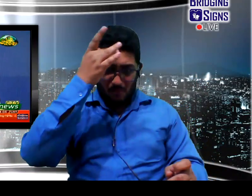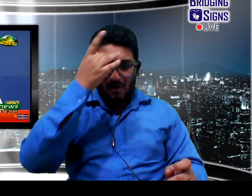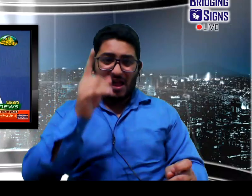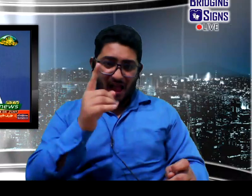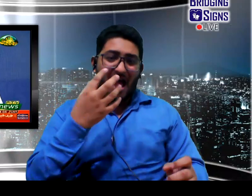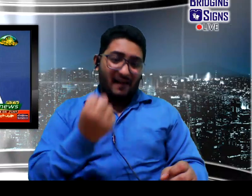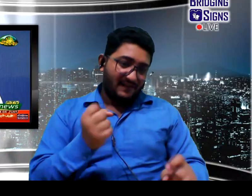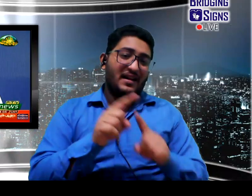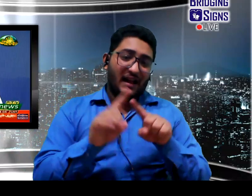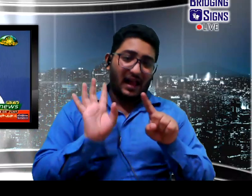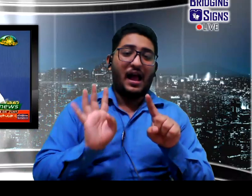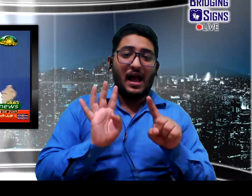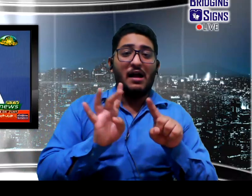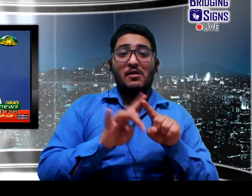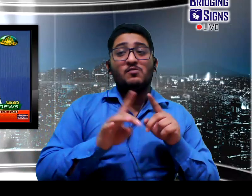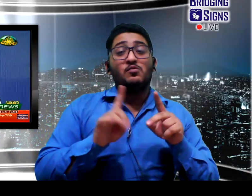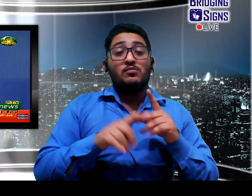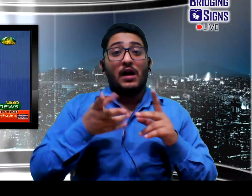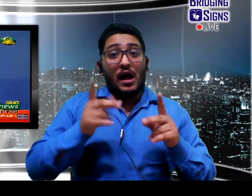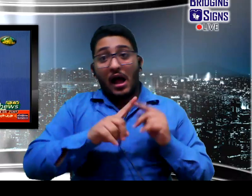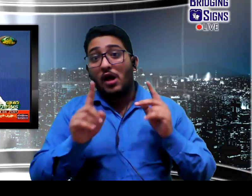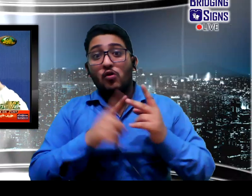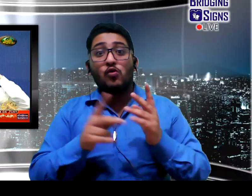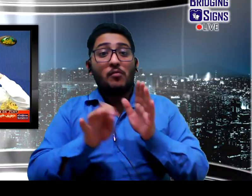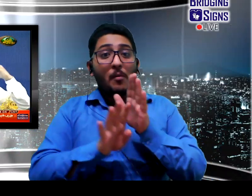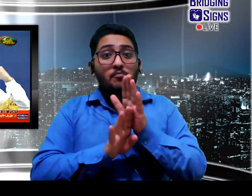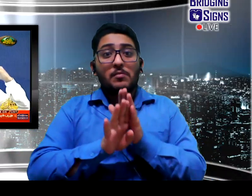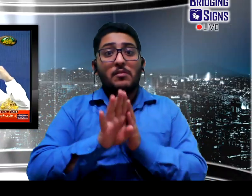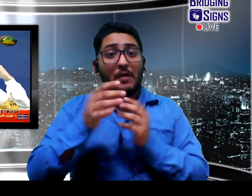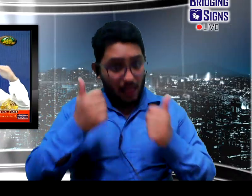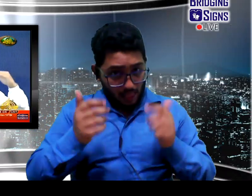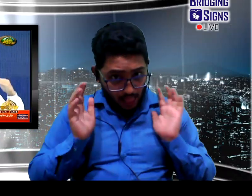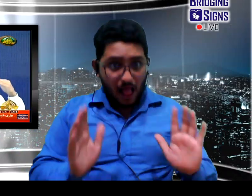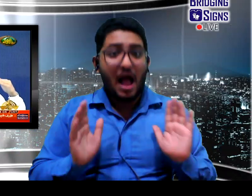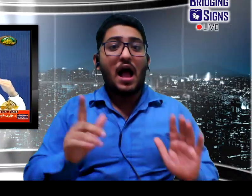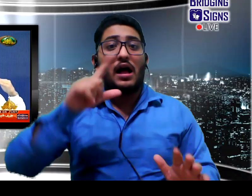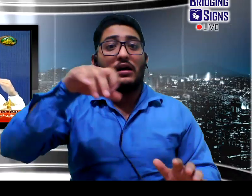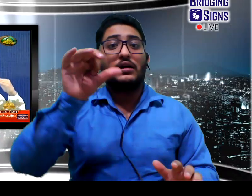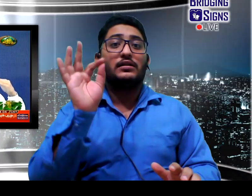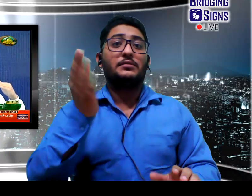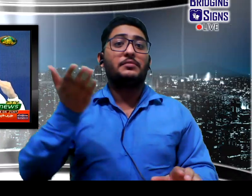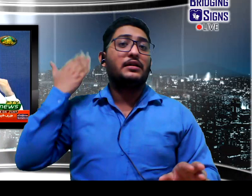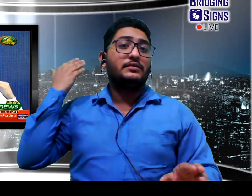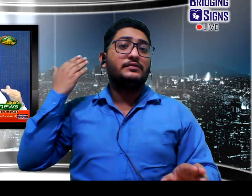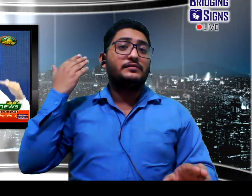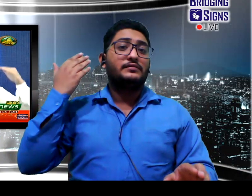and when you have rapid development, is income inequality,